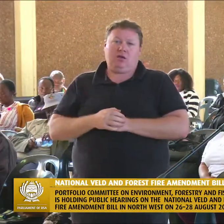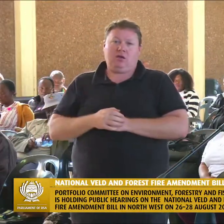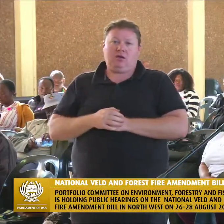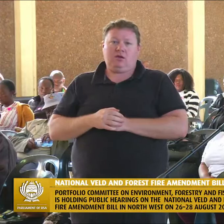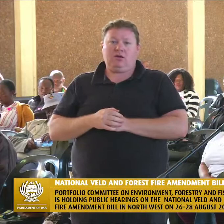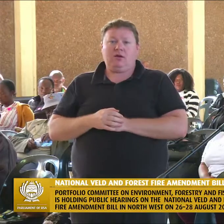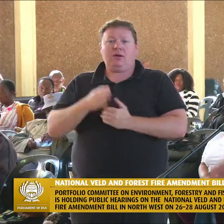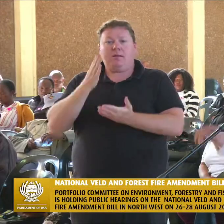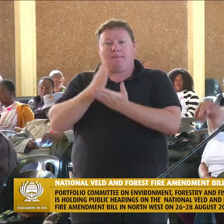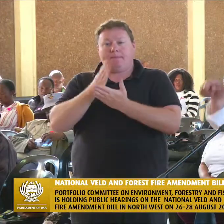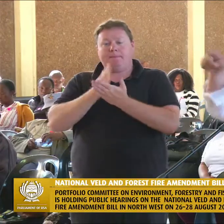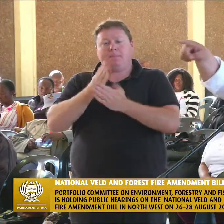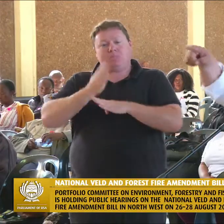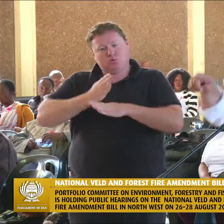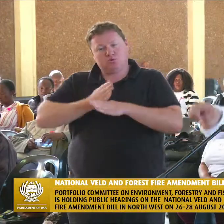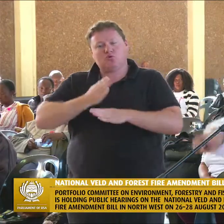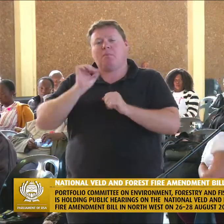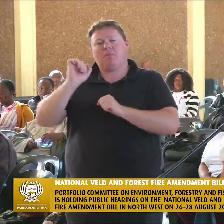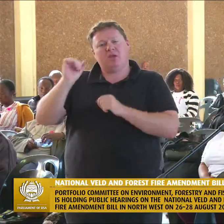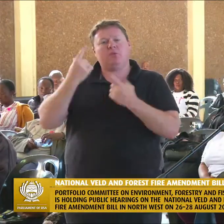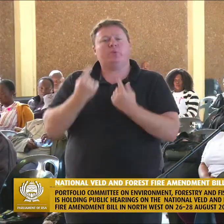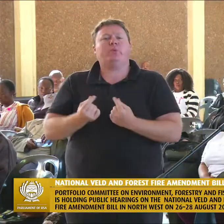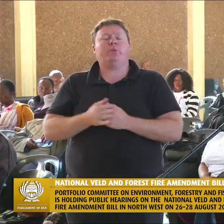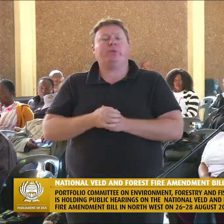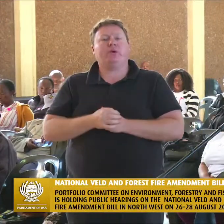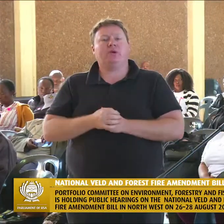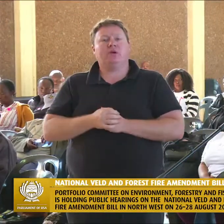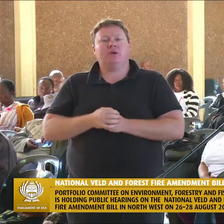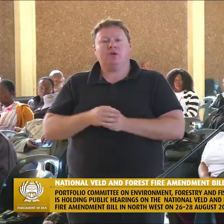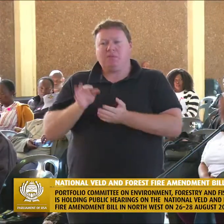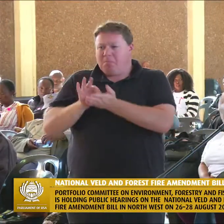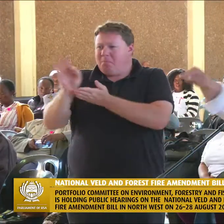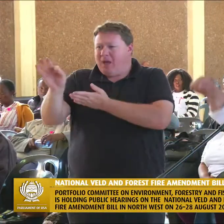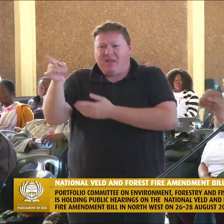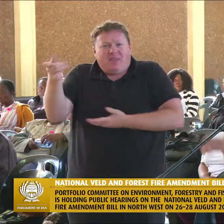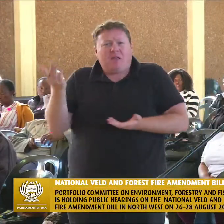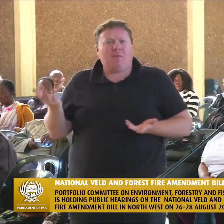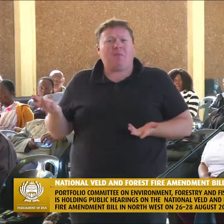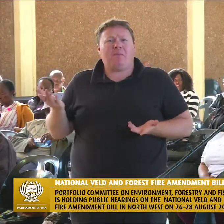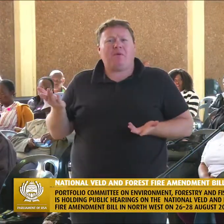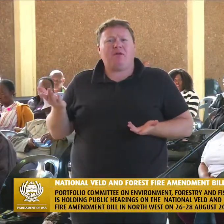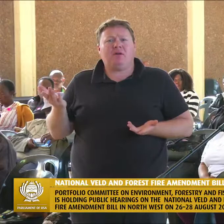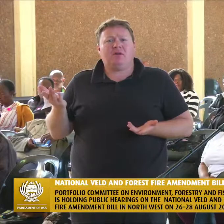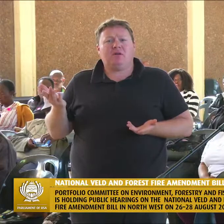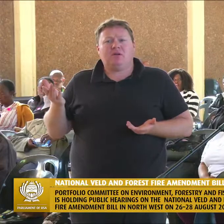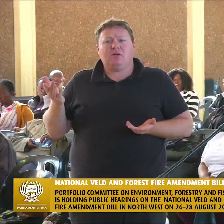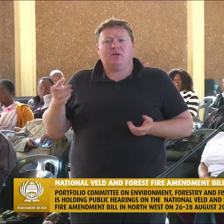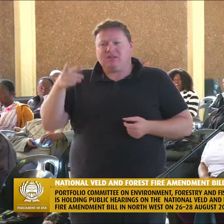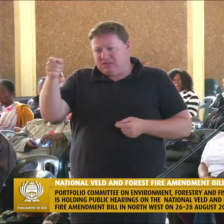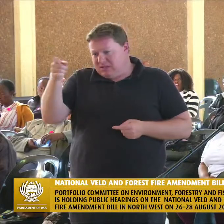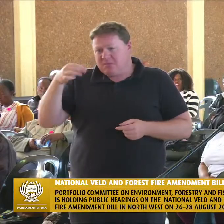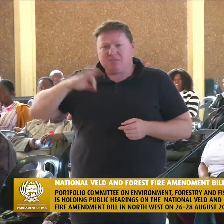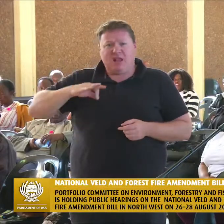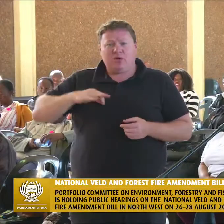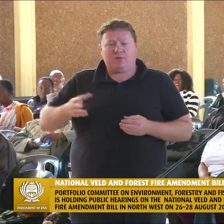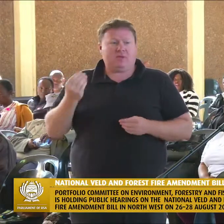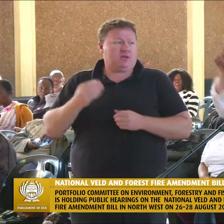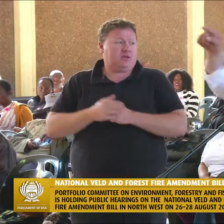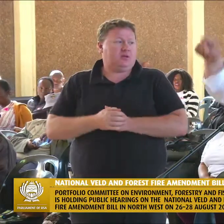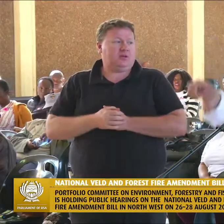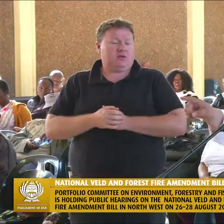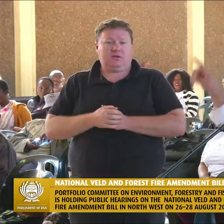that they must do their duties they have been paid when when there is